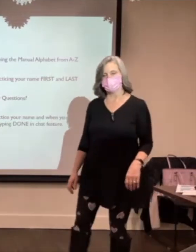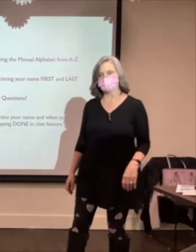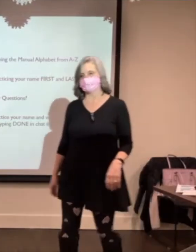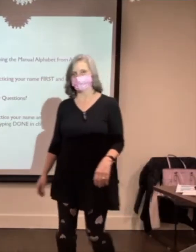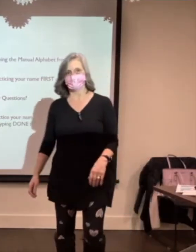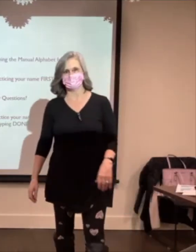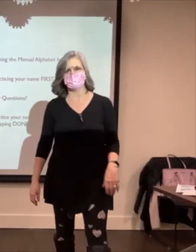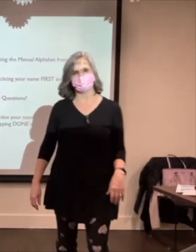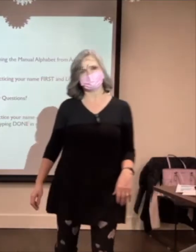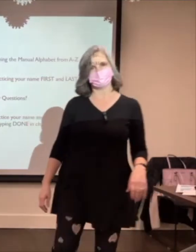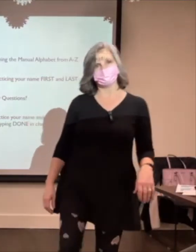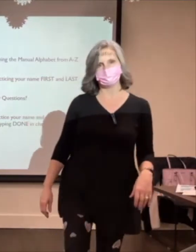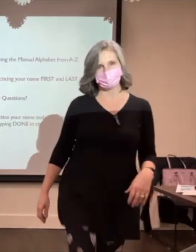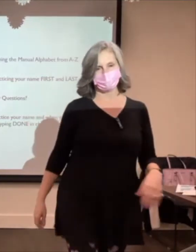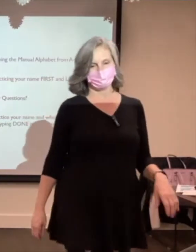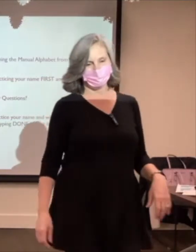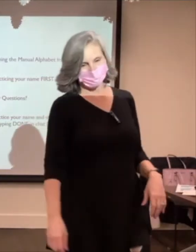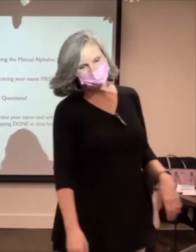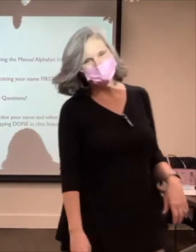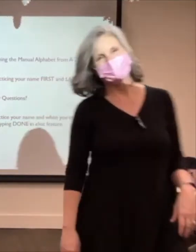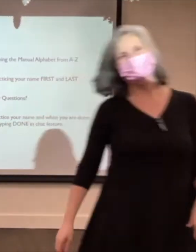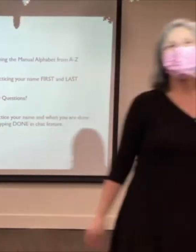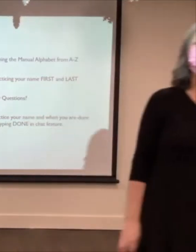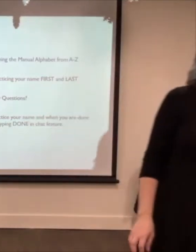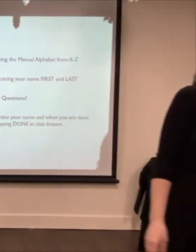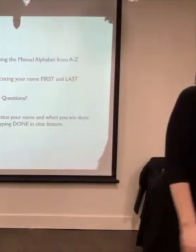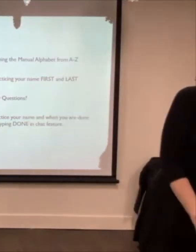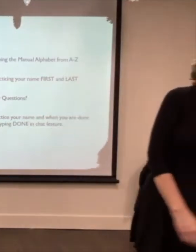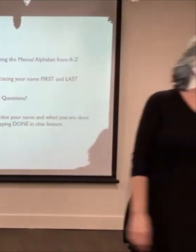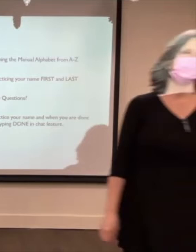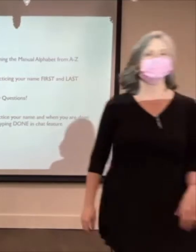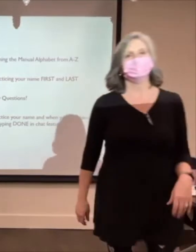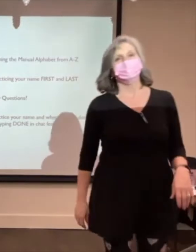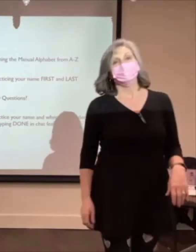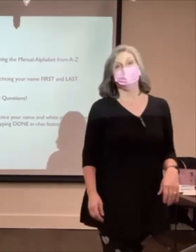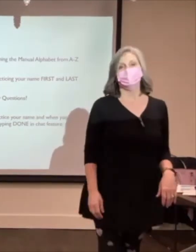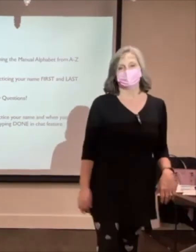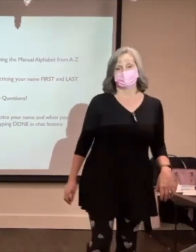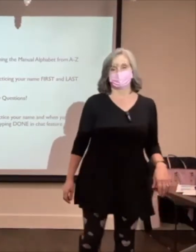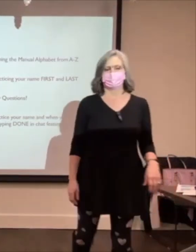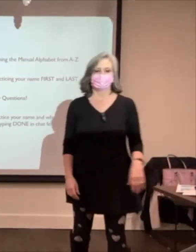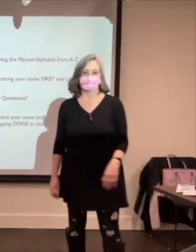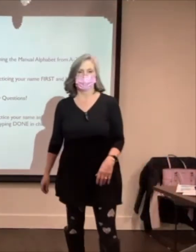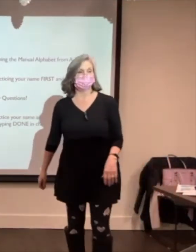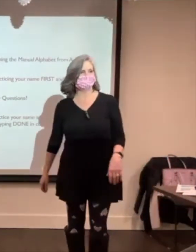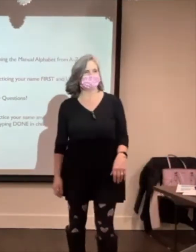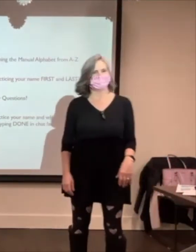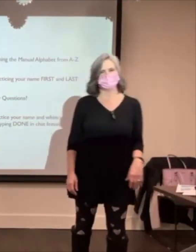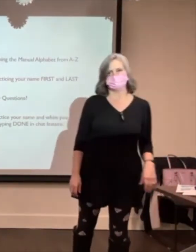Wow, can we take our shoes off too? Well, I was squeaking. People at home to hear squeak. I couldn't hear any